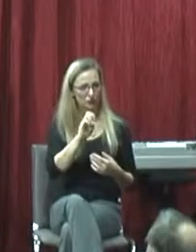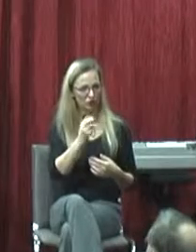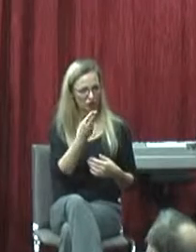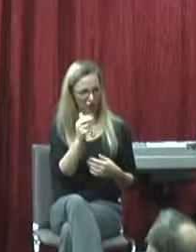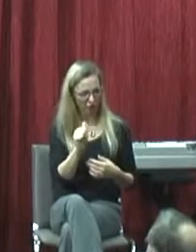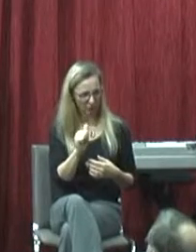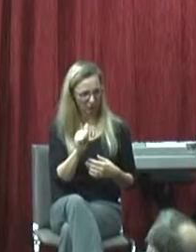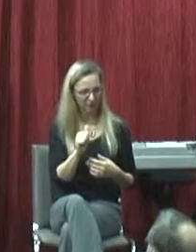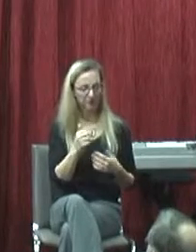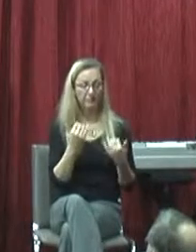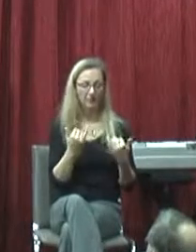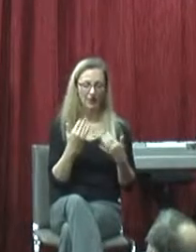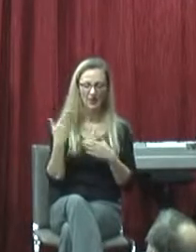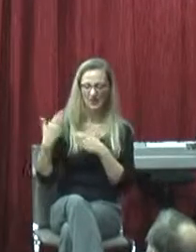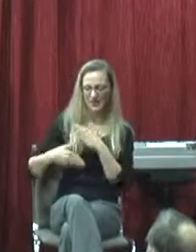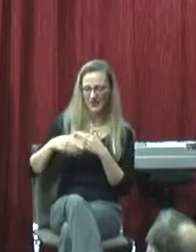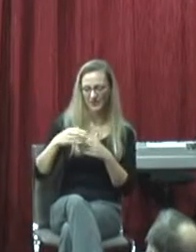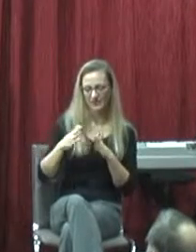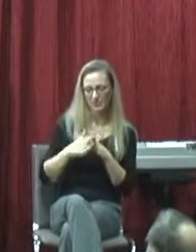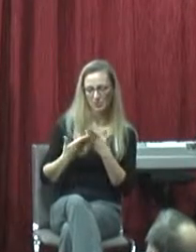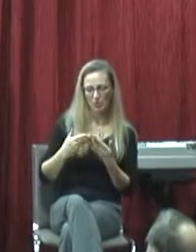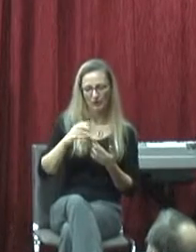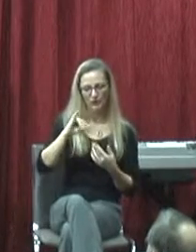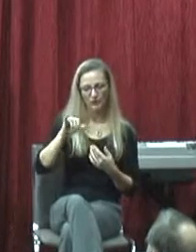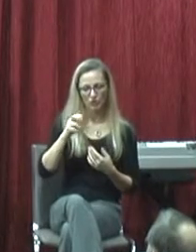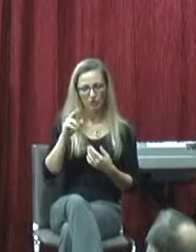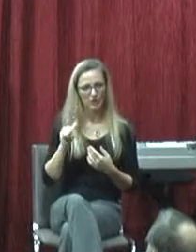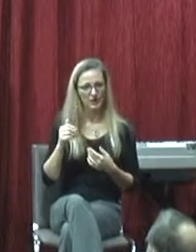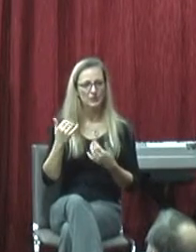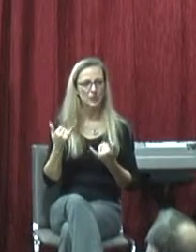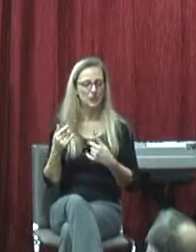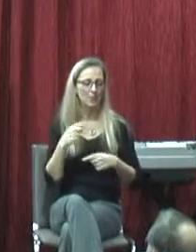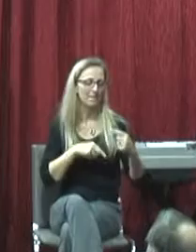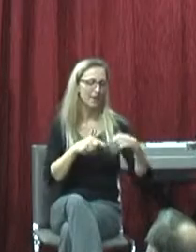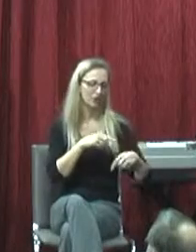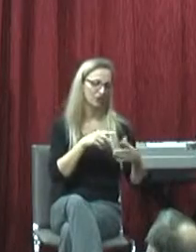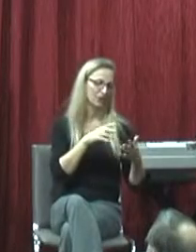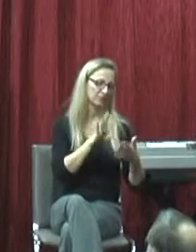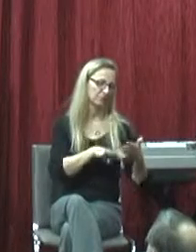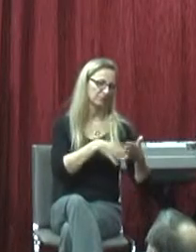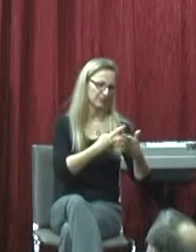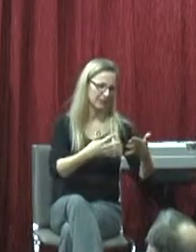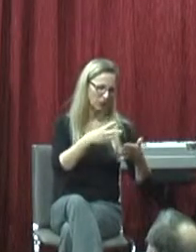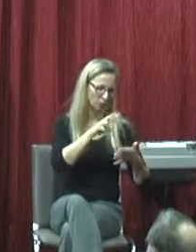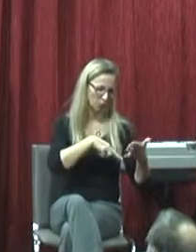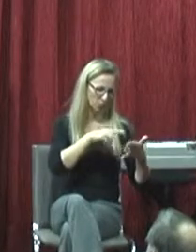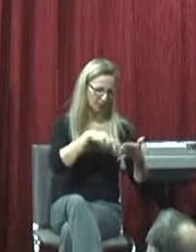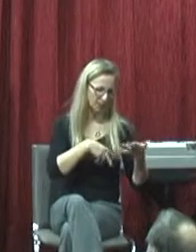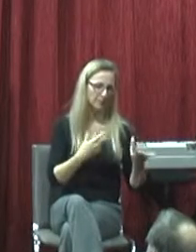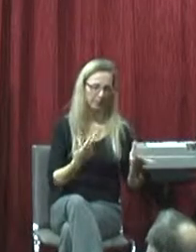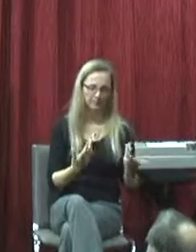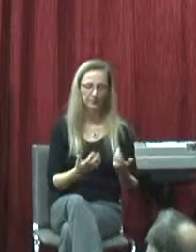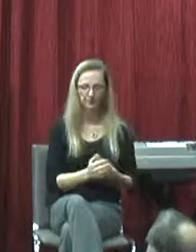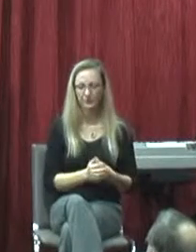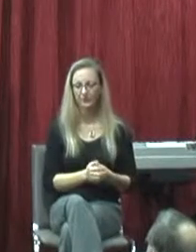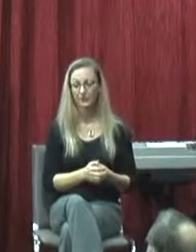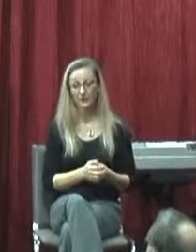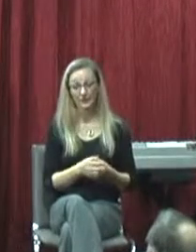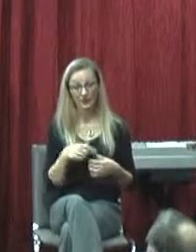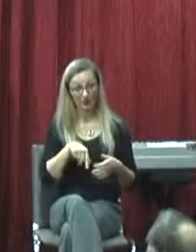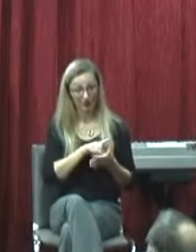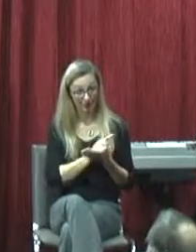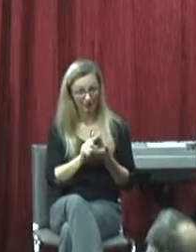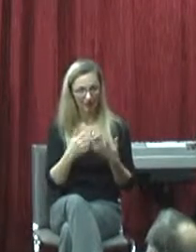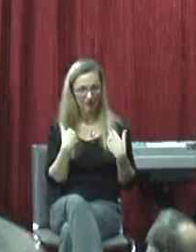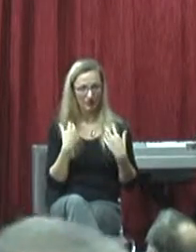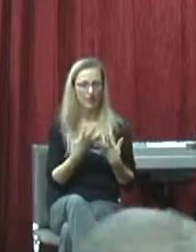kind of got to the end of the book of Joshua to get back to the Parsha. And this week's Parsha is got lots of stuff in it that